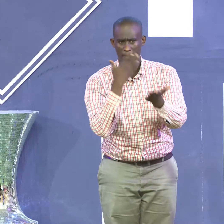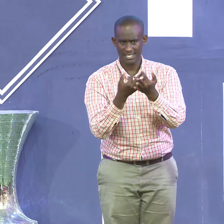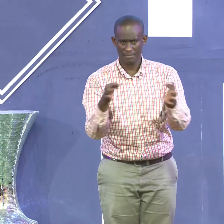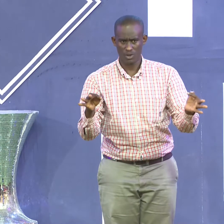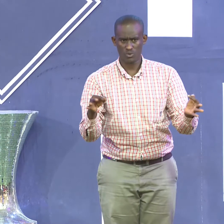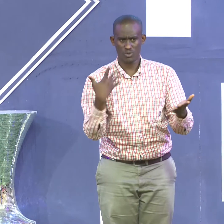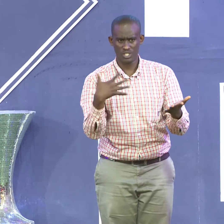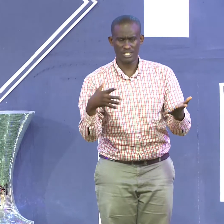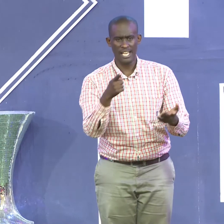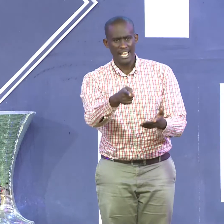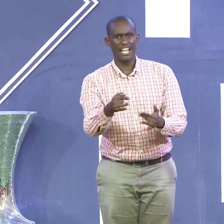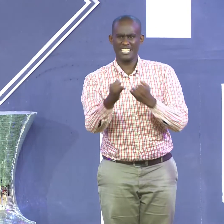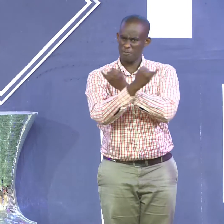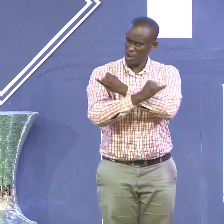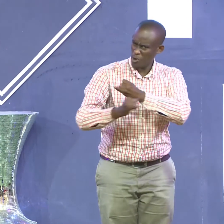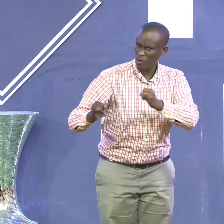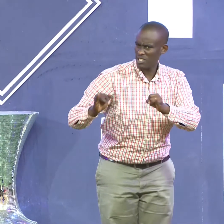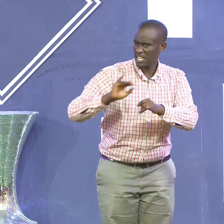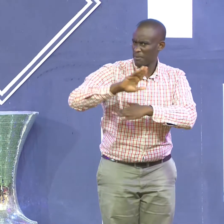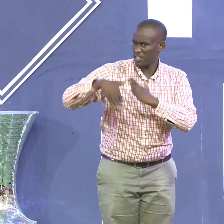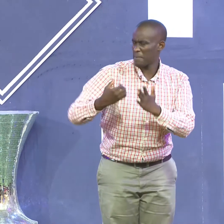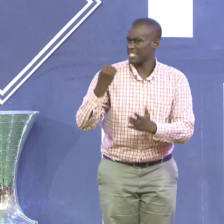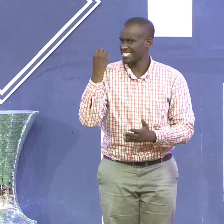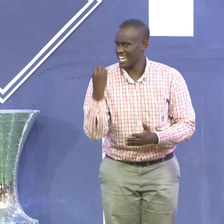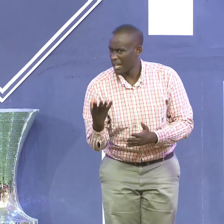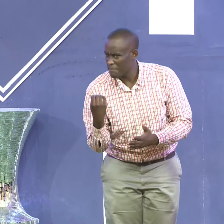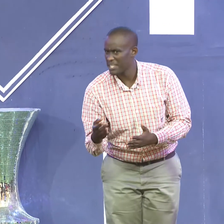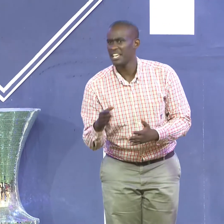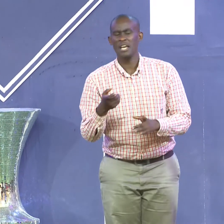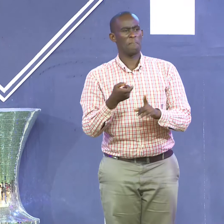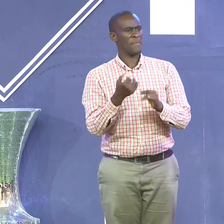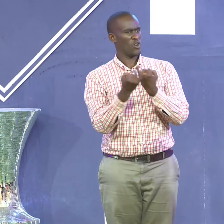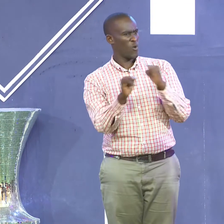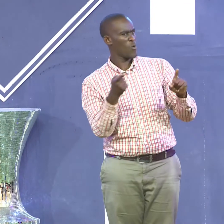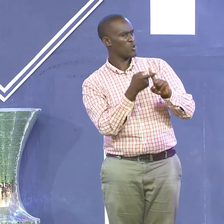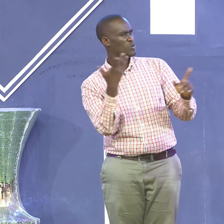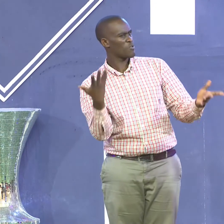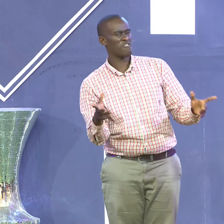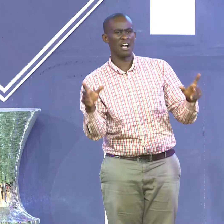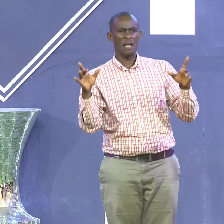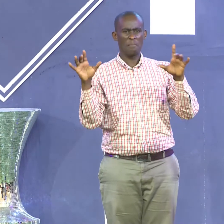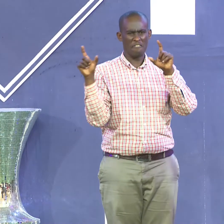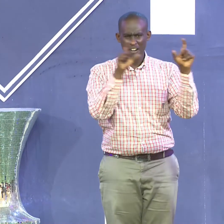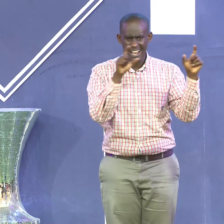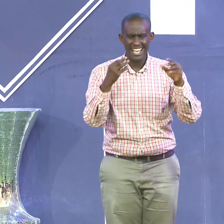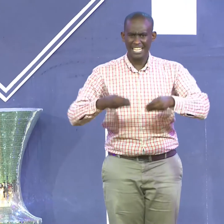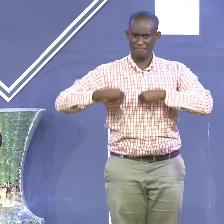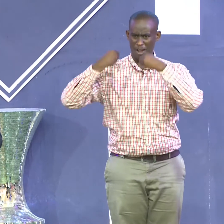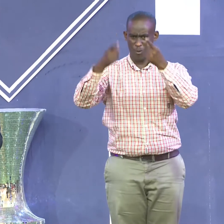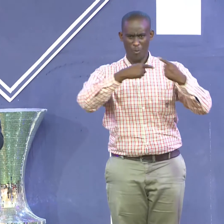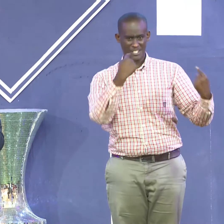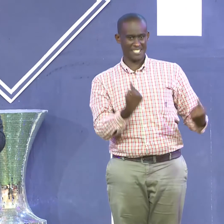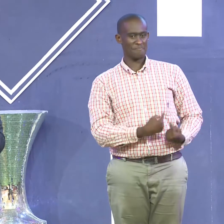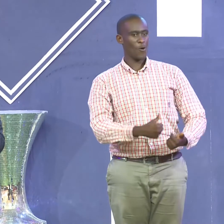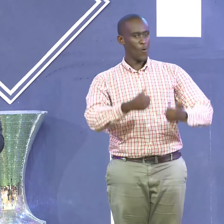balongoofu ndibalongoosa mu mpitambi yammwe yonna ne mu bifaananyi byammwe byonna era ndibawa n'omutima